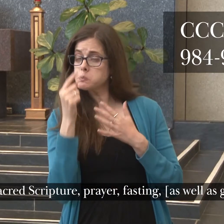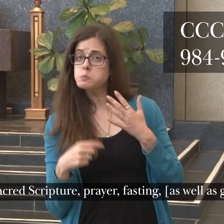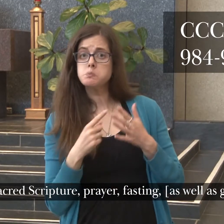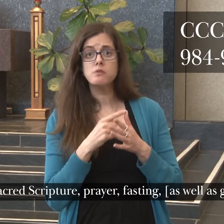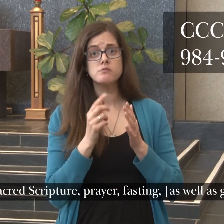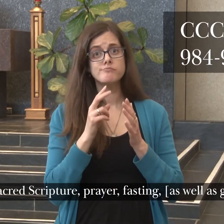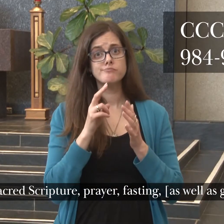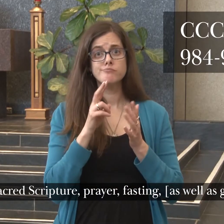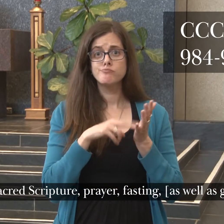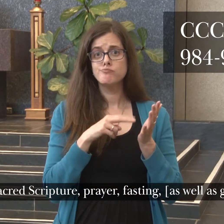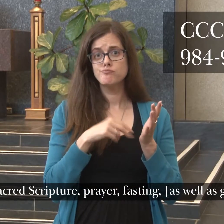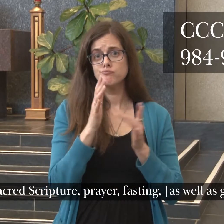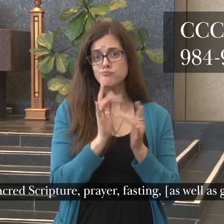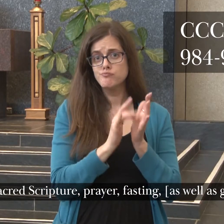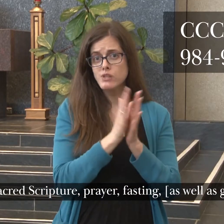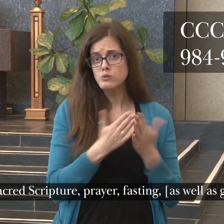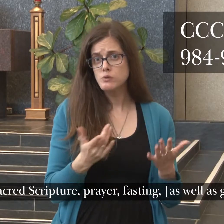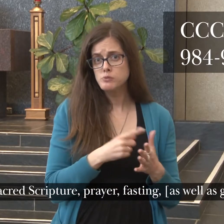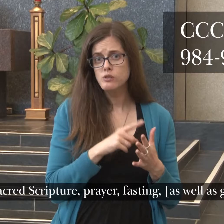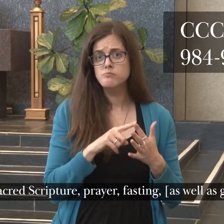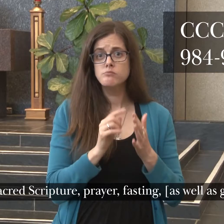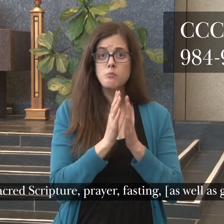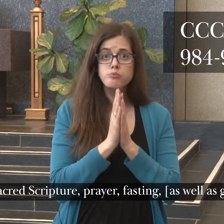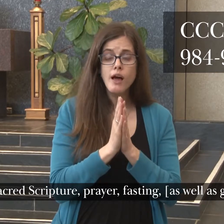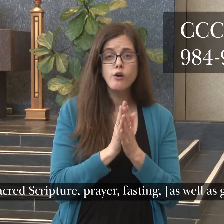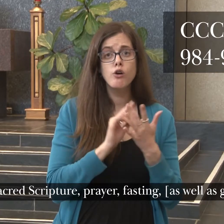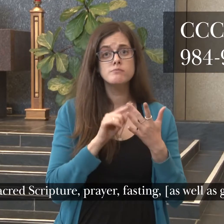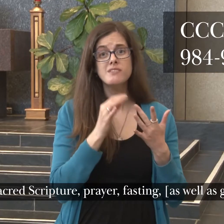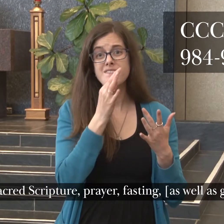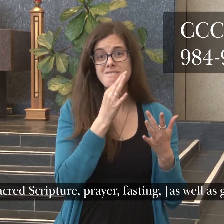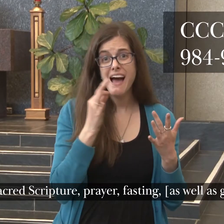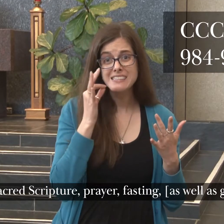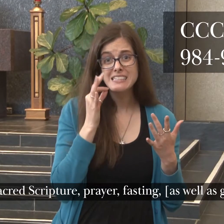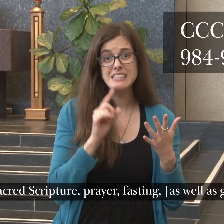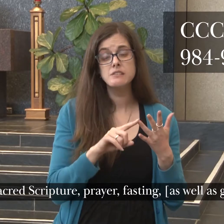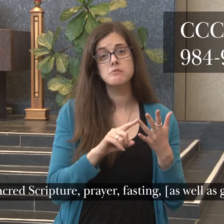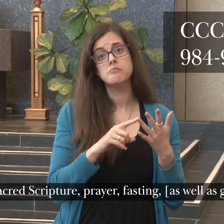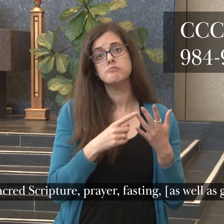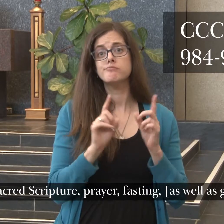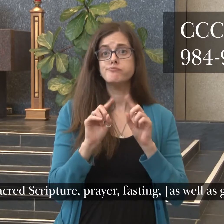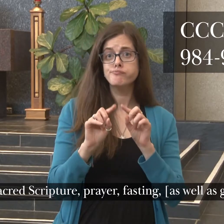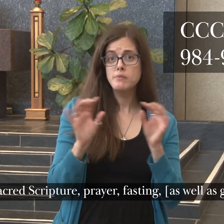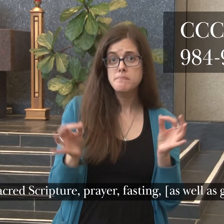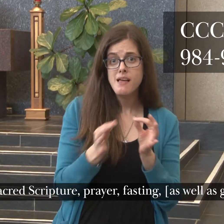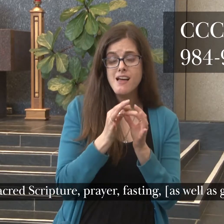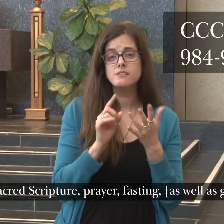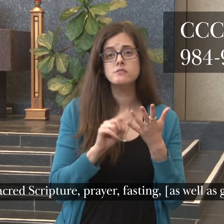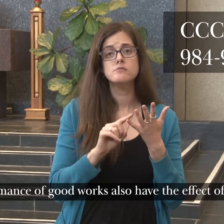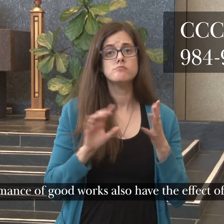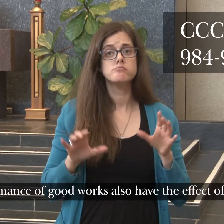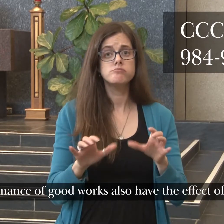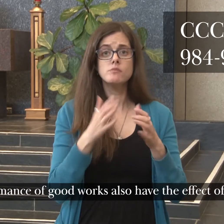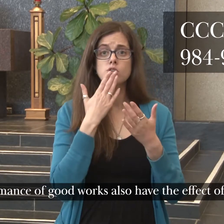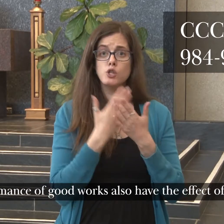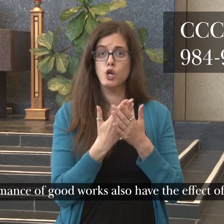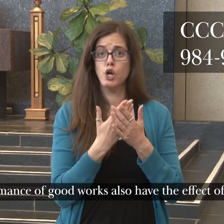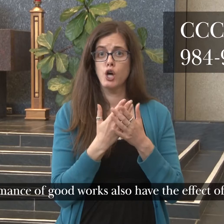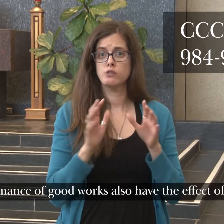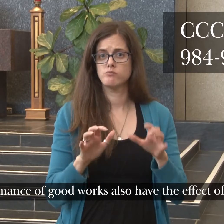scripture, prayer, fasting, as well as going to Mass, and the performance of good works